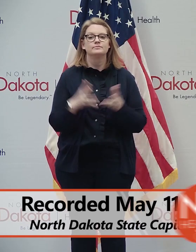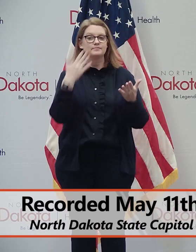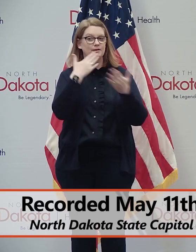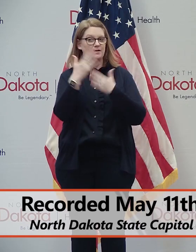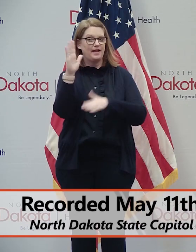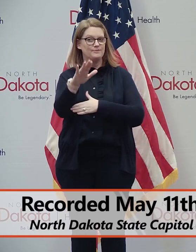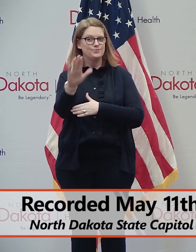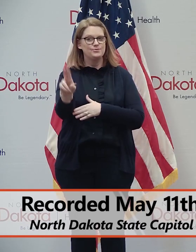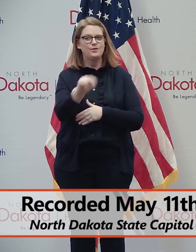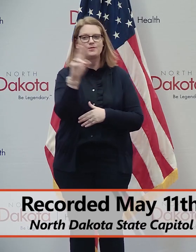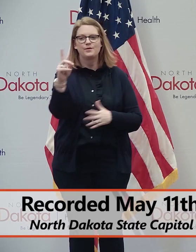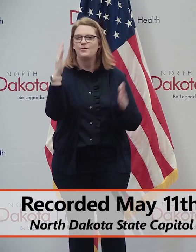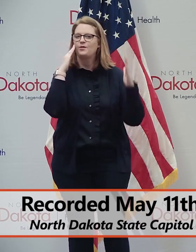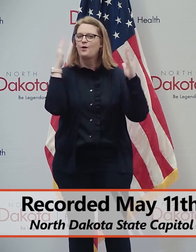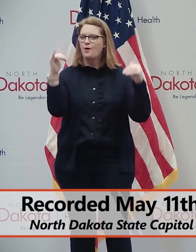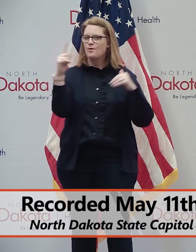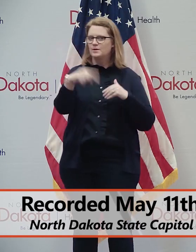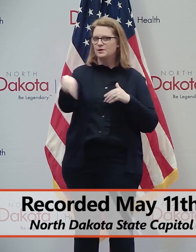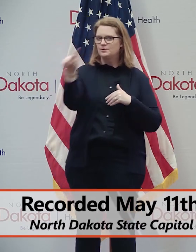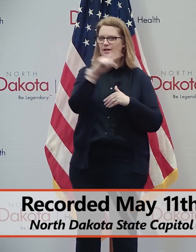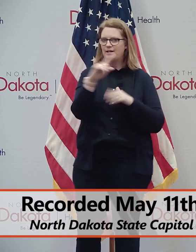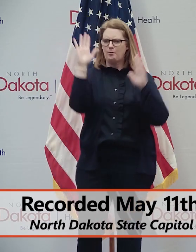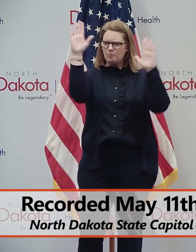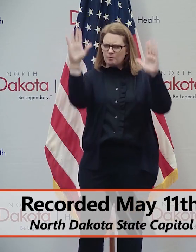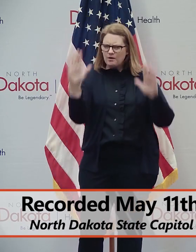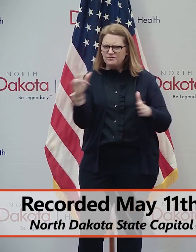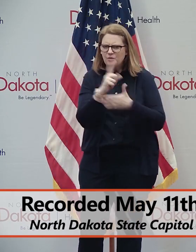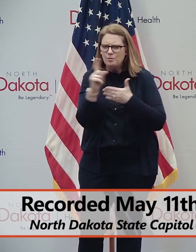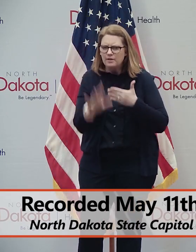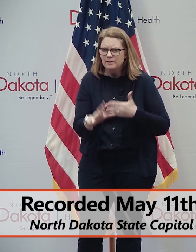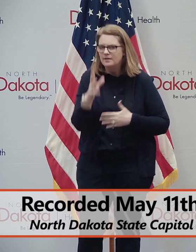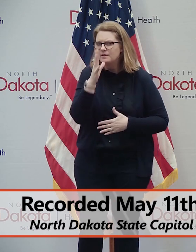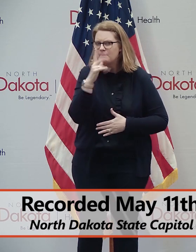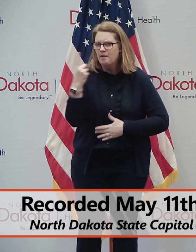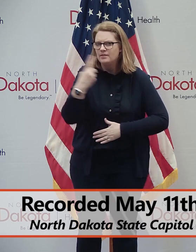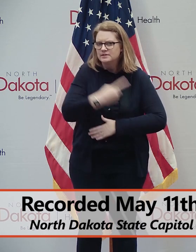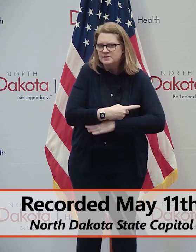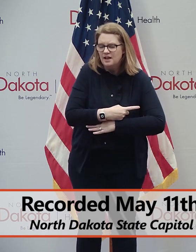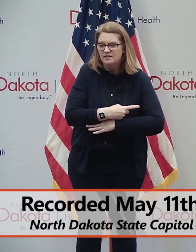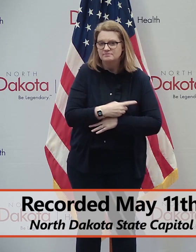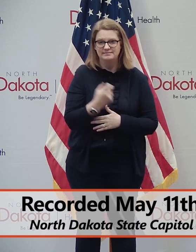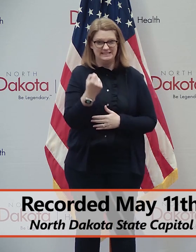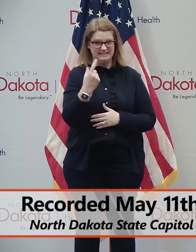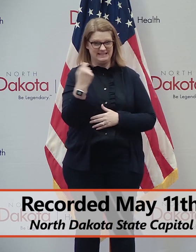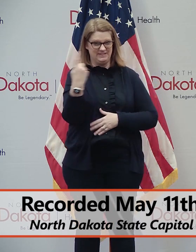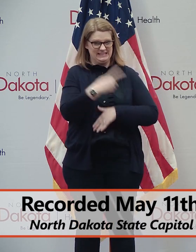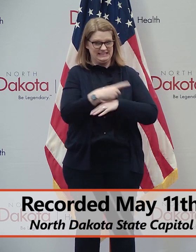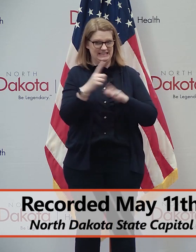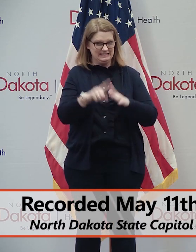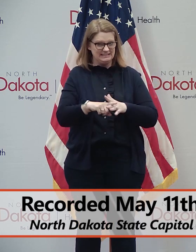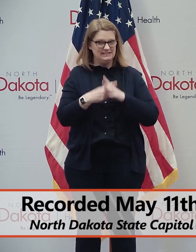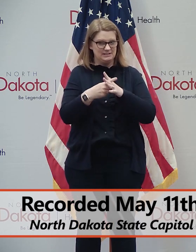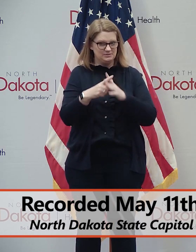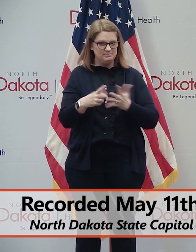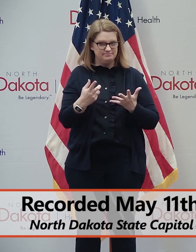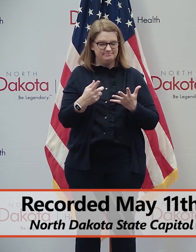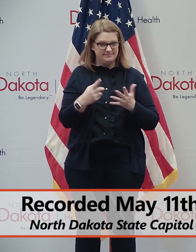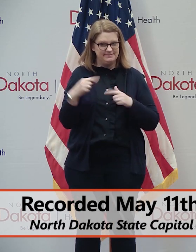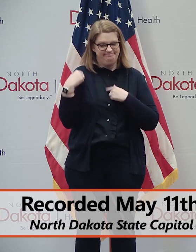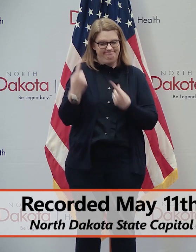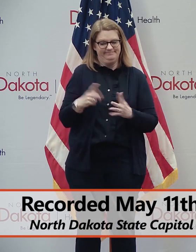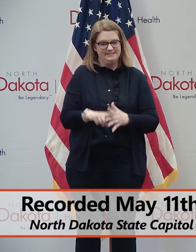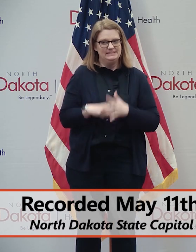Good afternoon, North Dakota. Hope you had a great Mother's Day weekend. It's been 11 days since we began North Dakota Smart